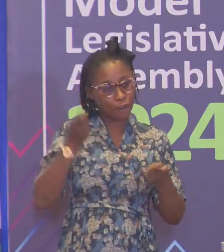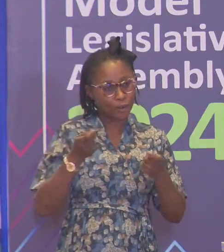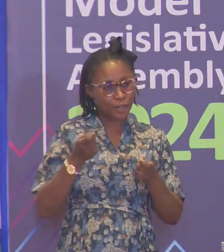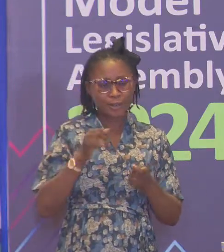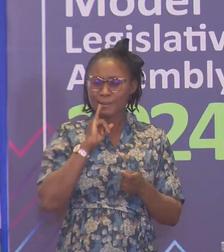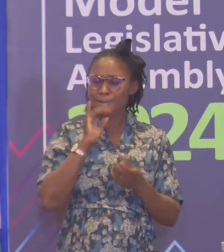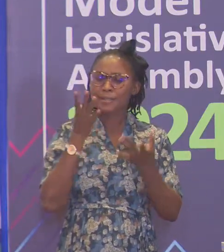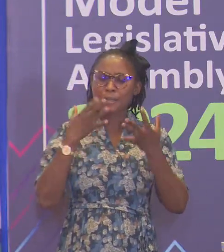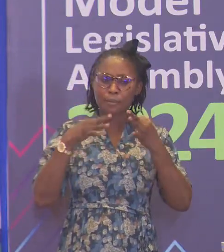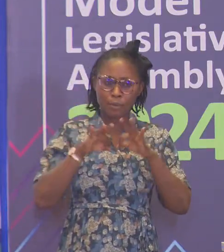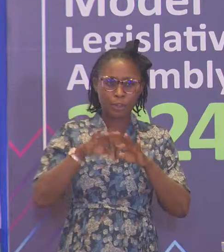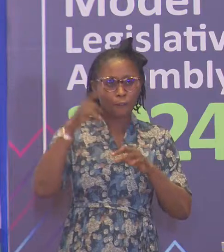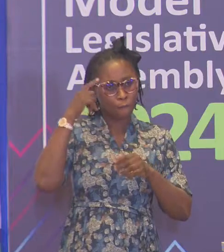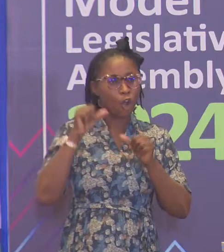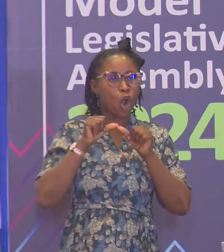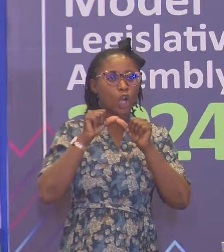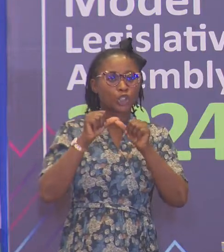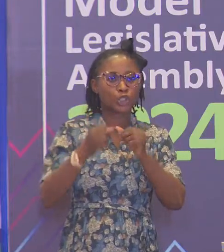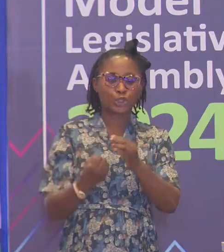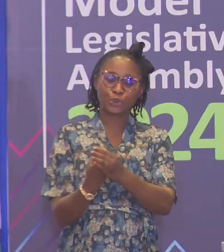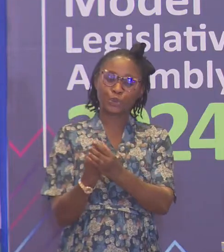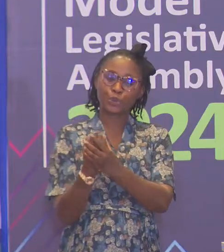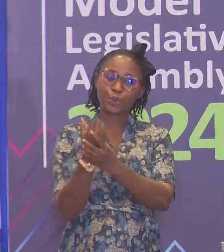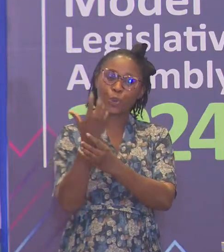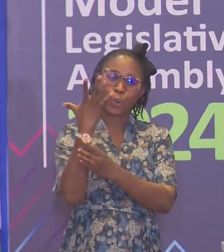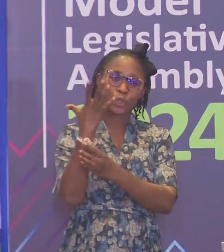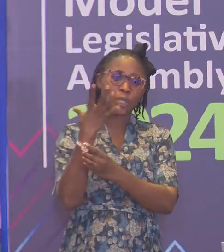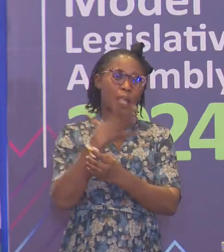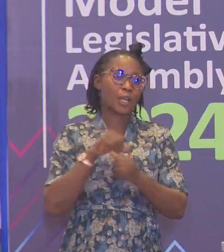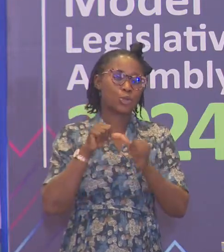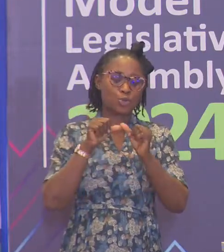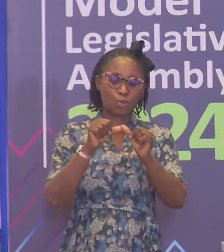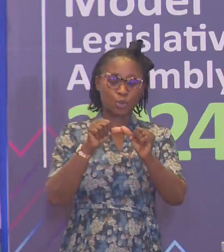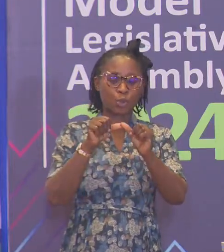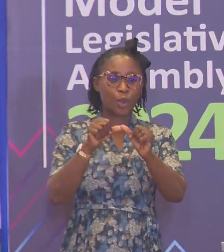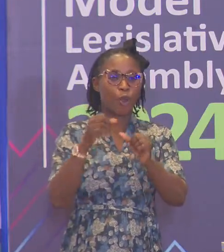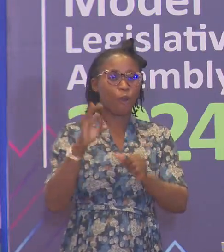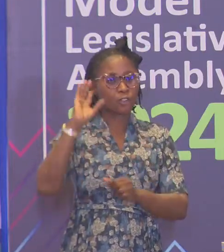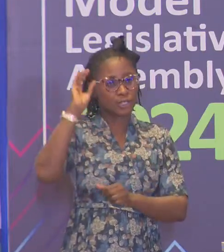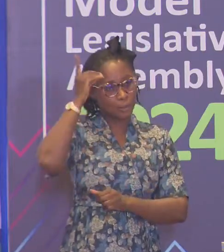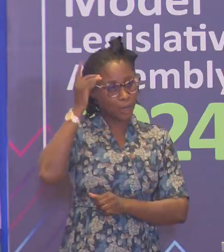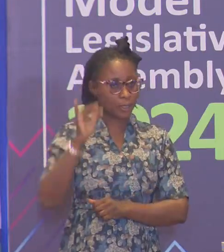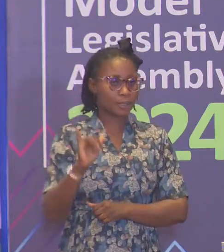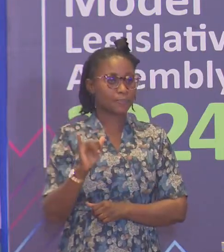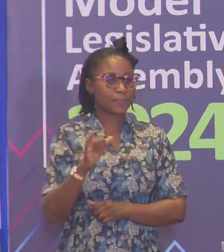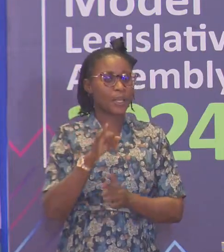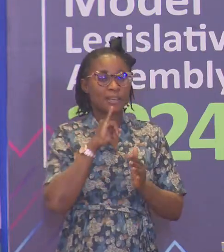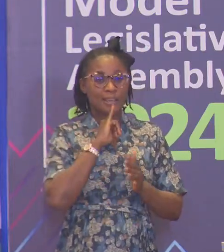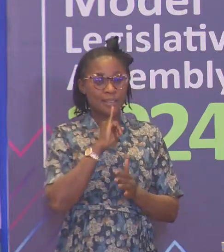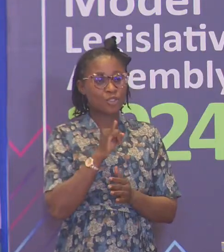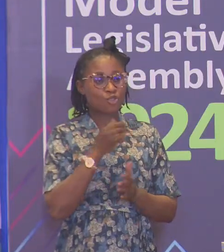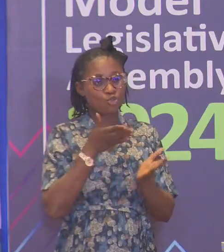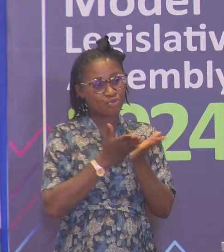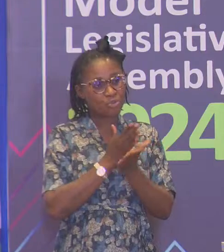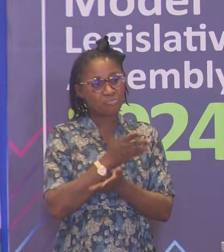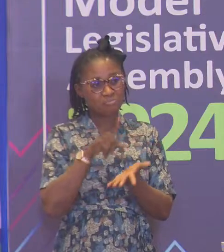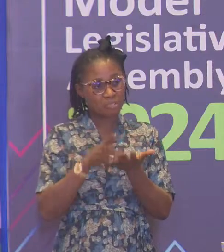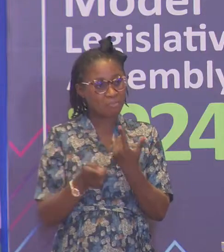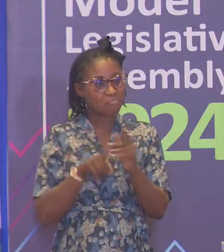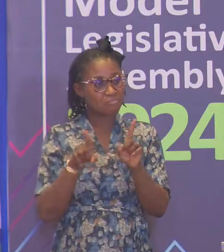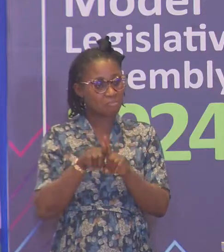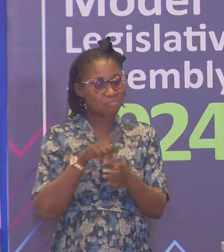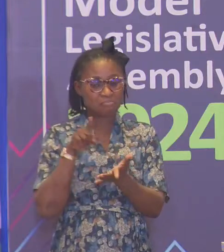for the continued growth and sustainability of our democracy. It is through programs like this that we